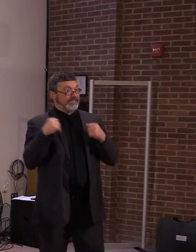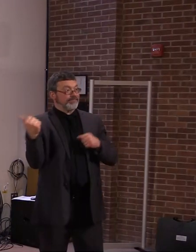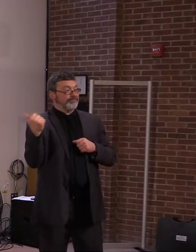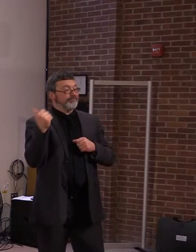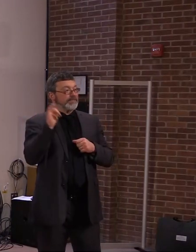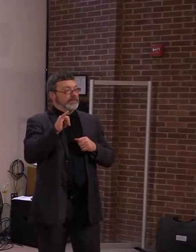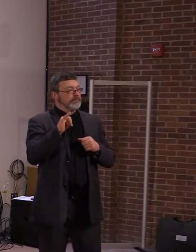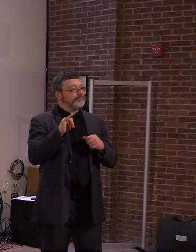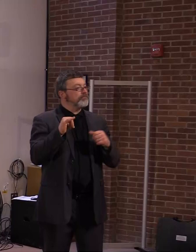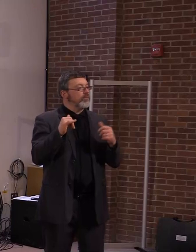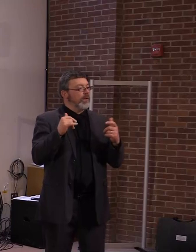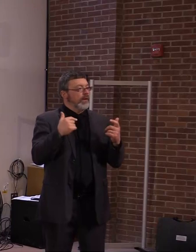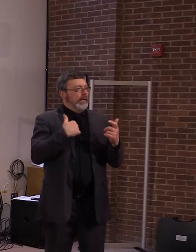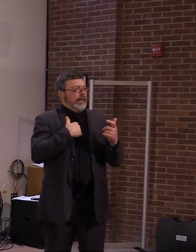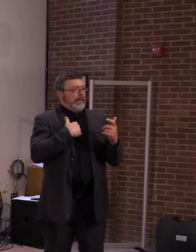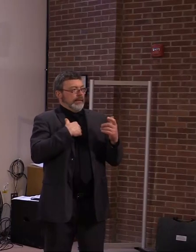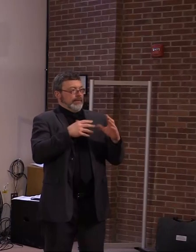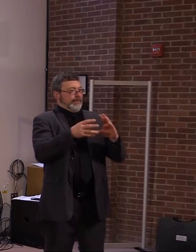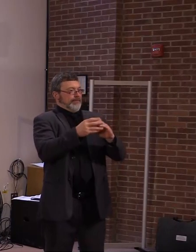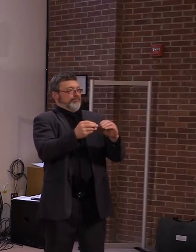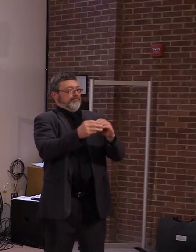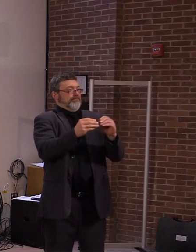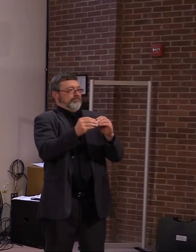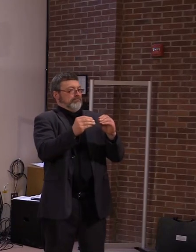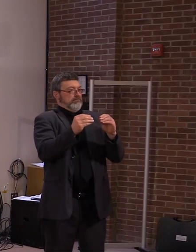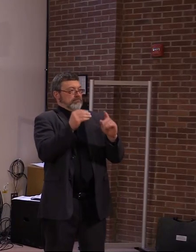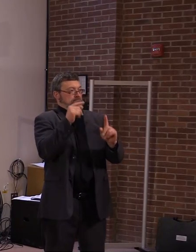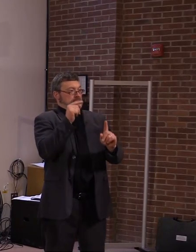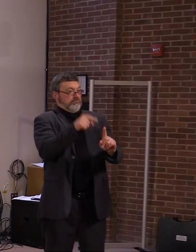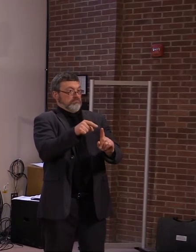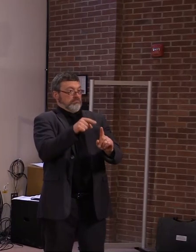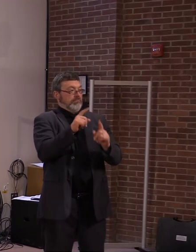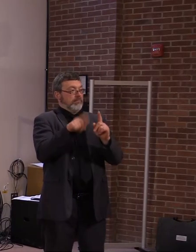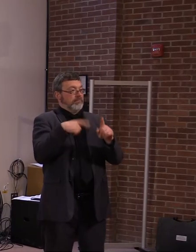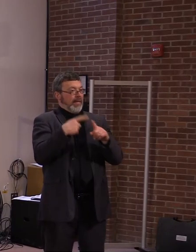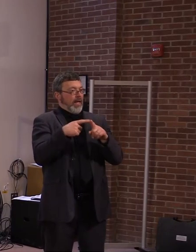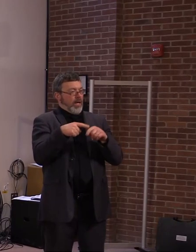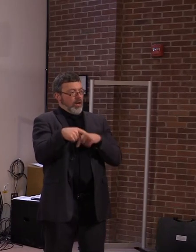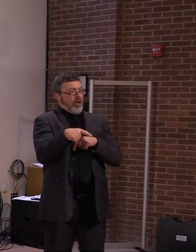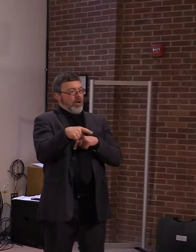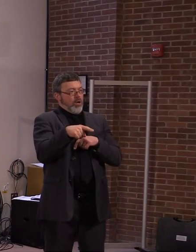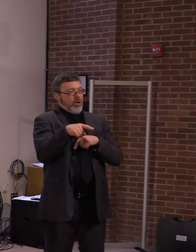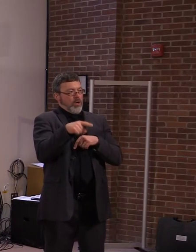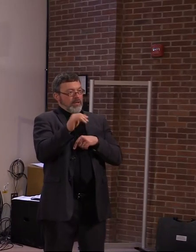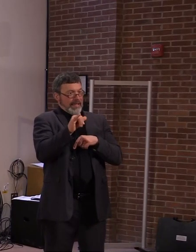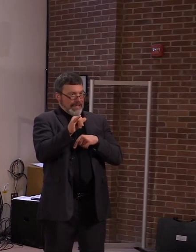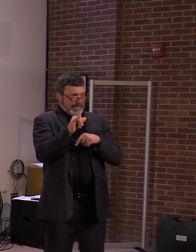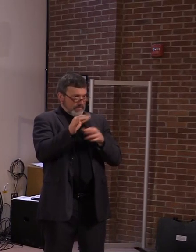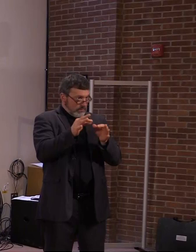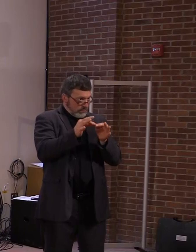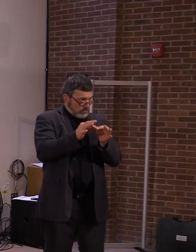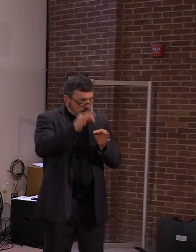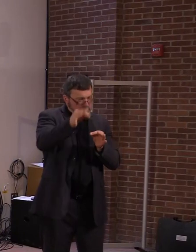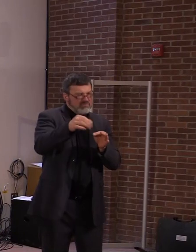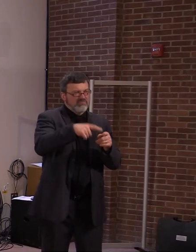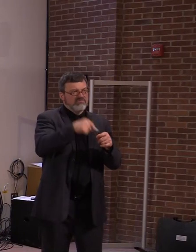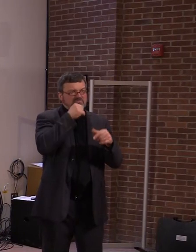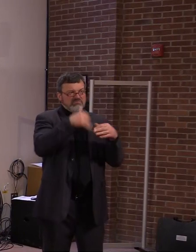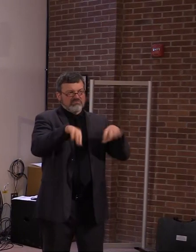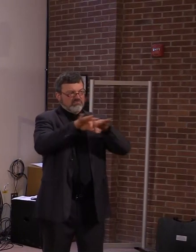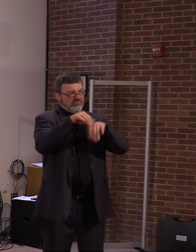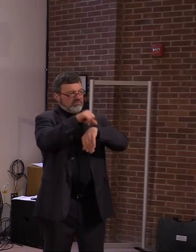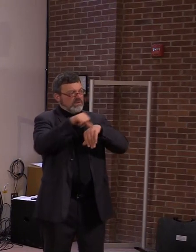we have not issued any proclamations or anything to delay surgeries. We're leaving that up on a hospital